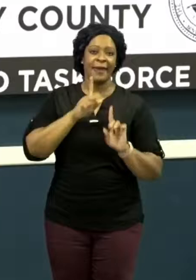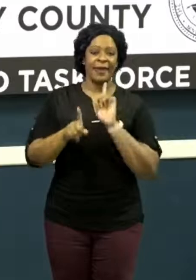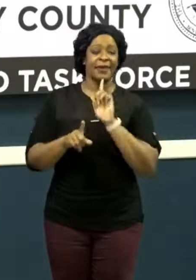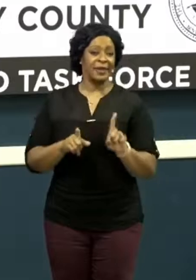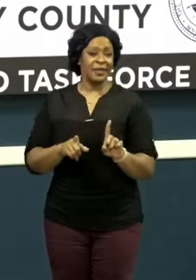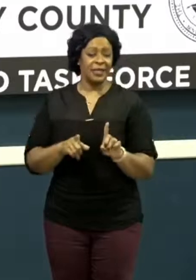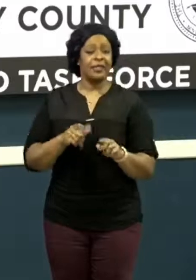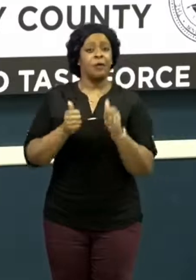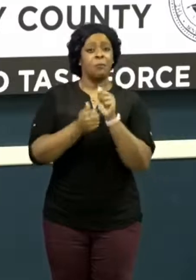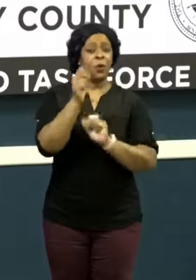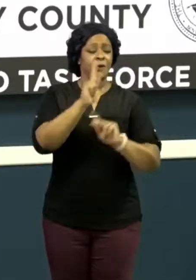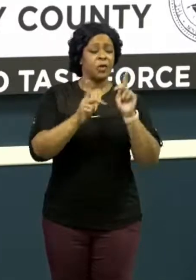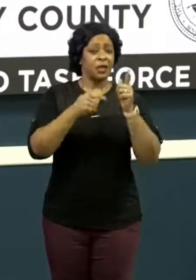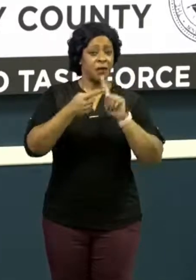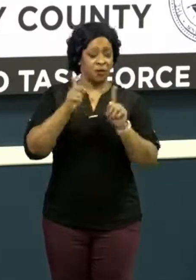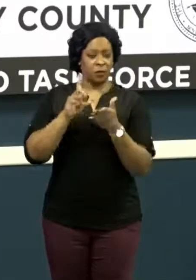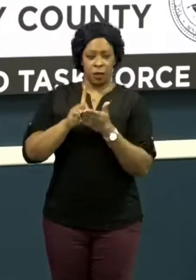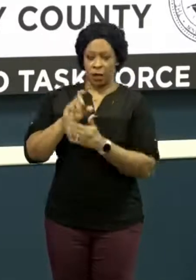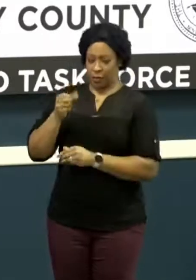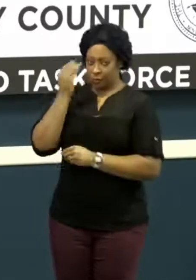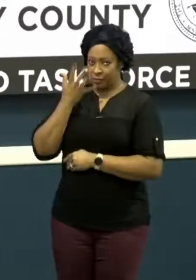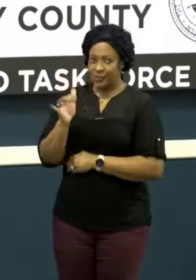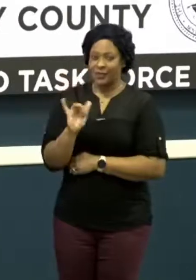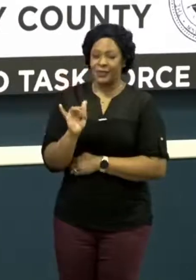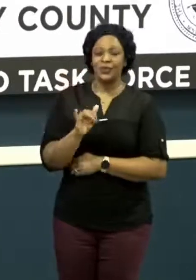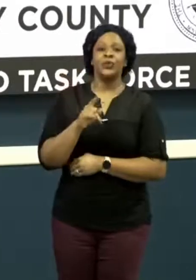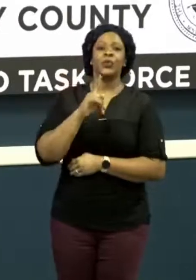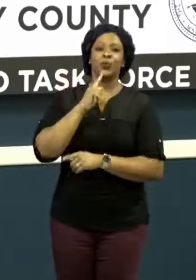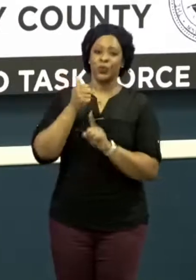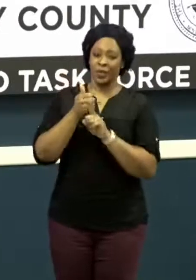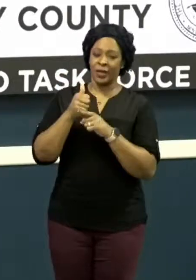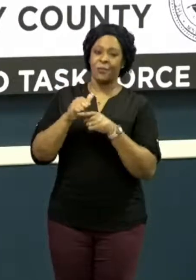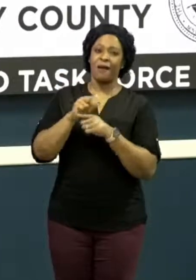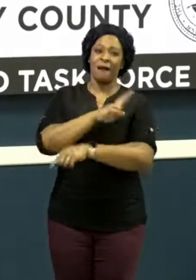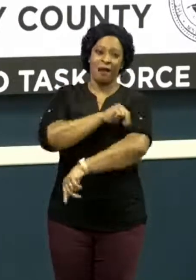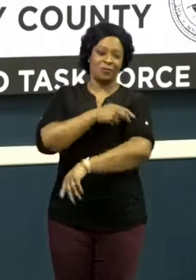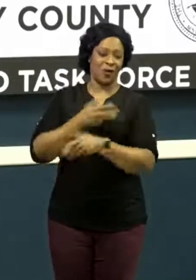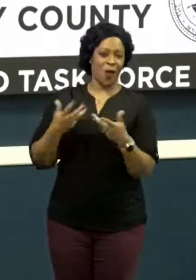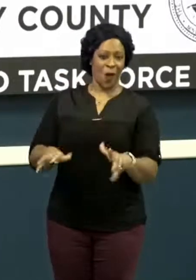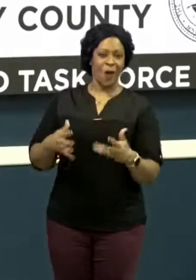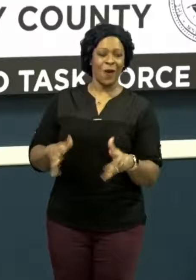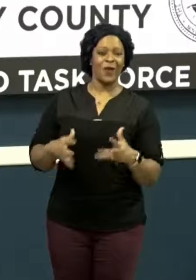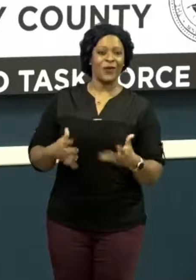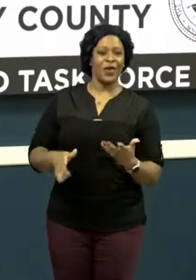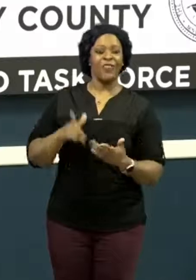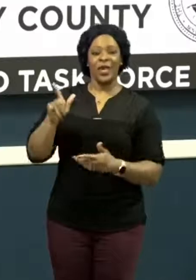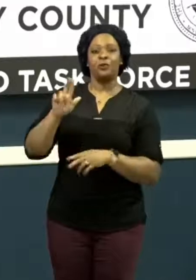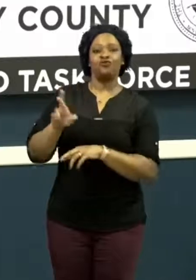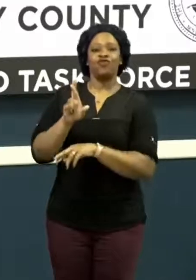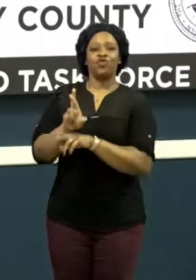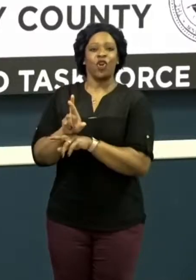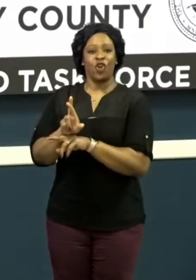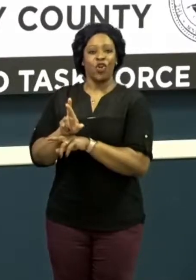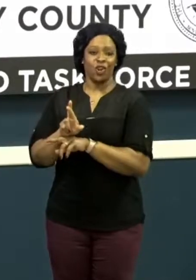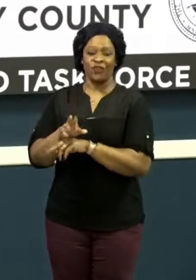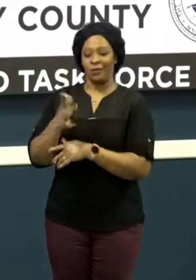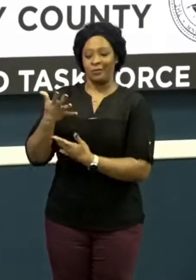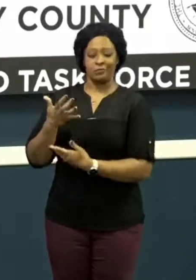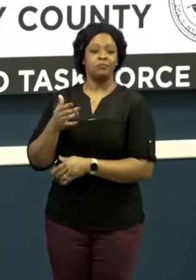actually come from, and Dr. Taylor can attest to this, they are actually practicing in the hospitals already. They just happen to be reservists and they get called up.